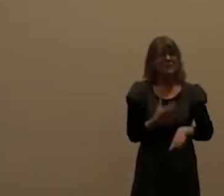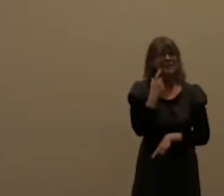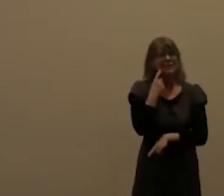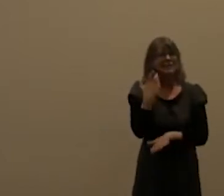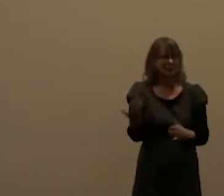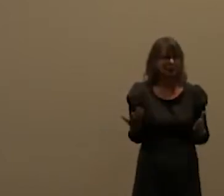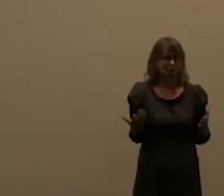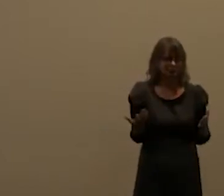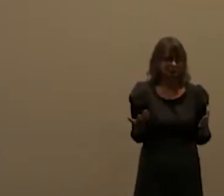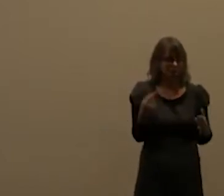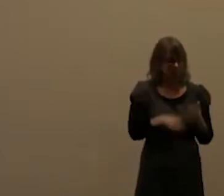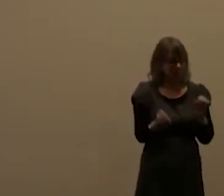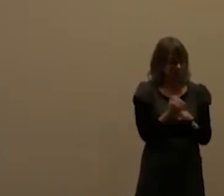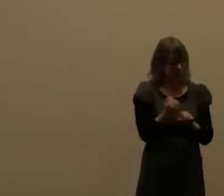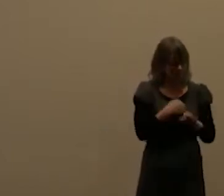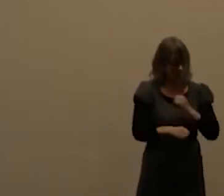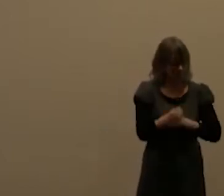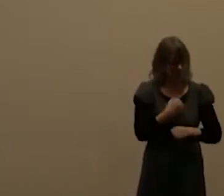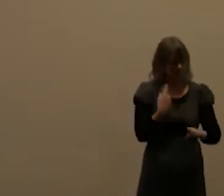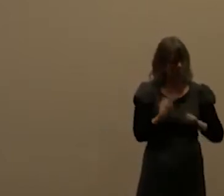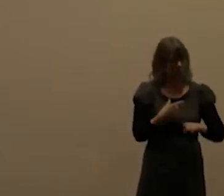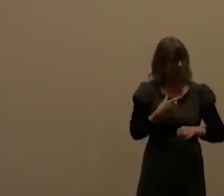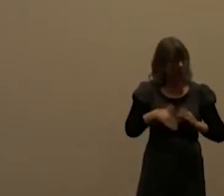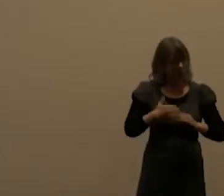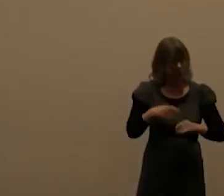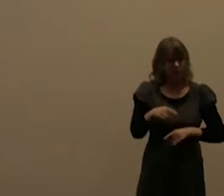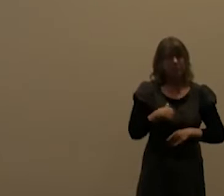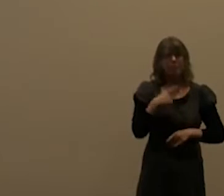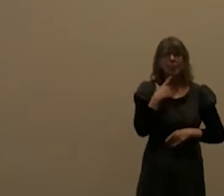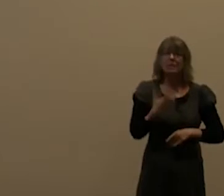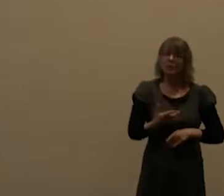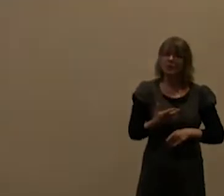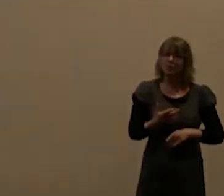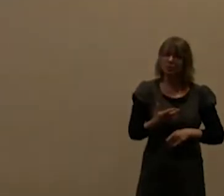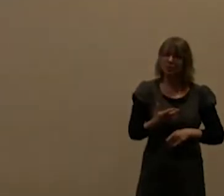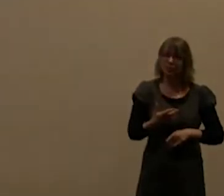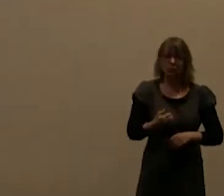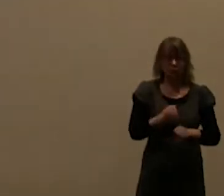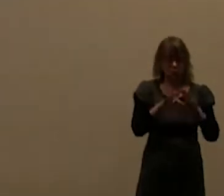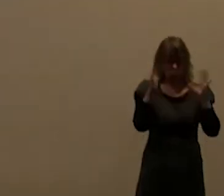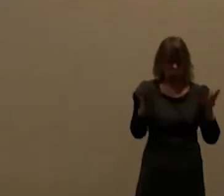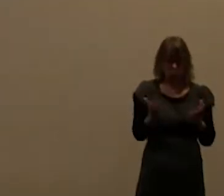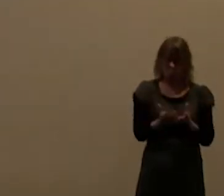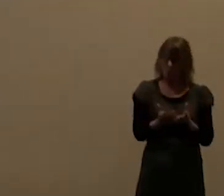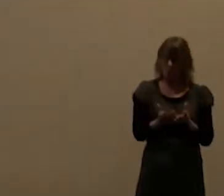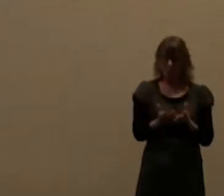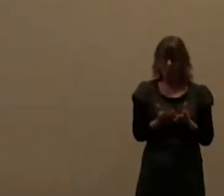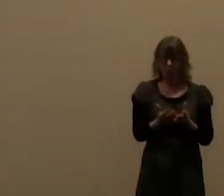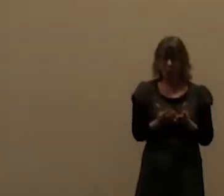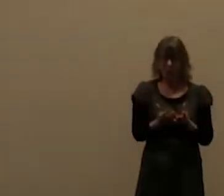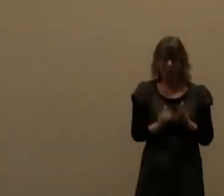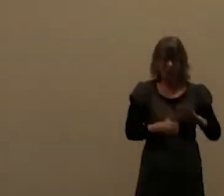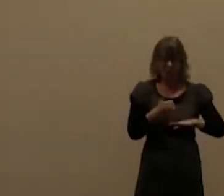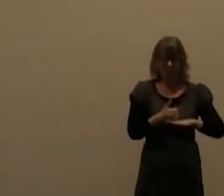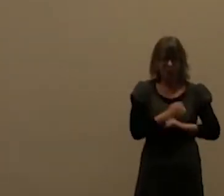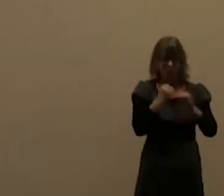Chat. This is built by one of our amazing Power Platform Global Black Belts, Amber Weiss. So it's a pretty cool